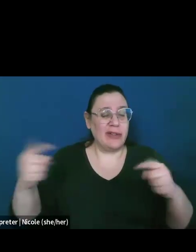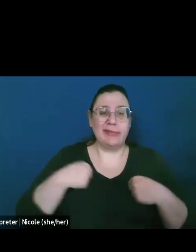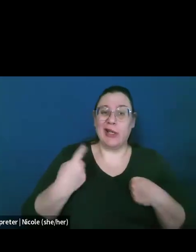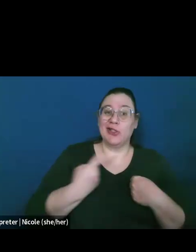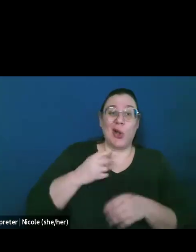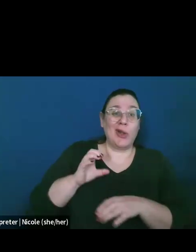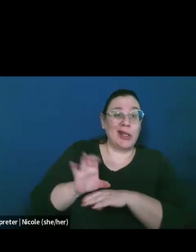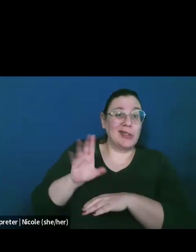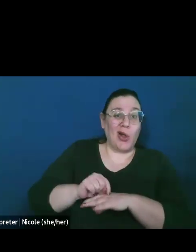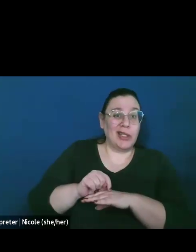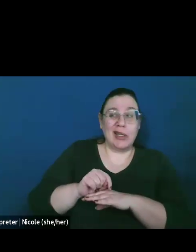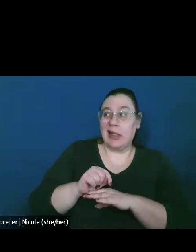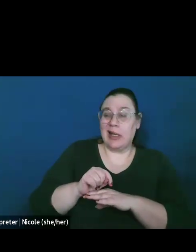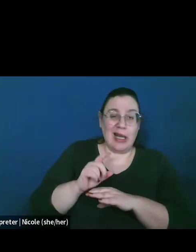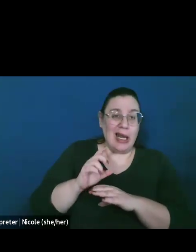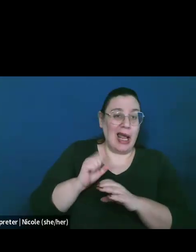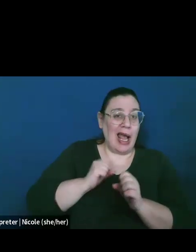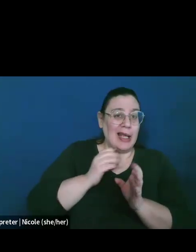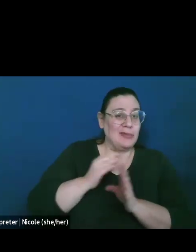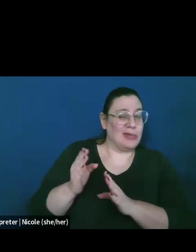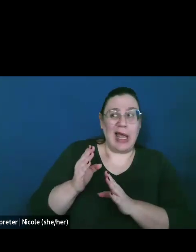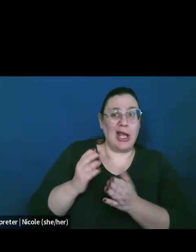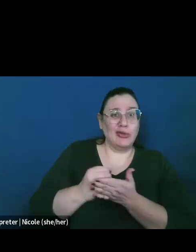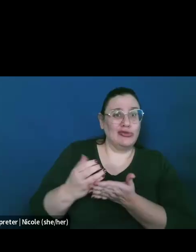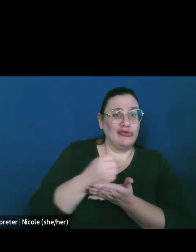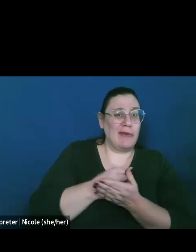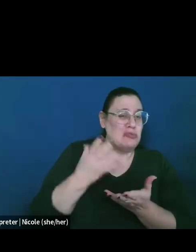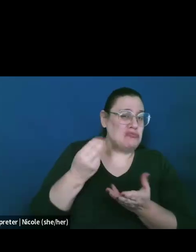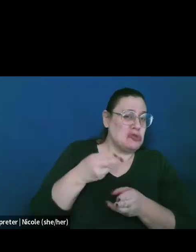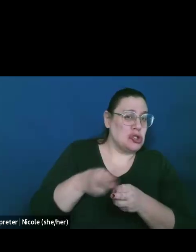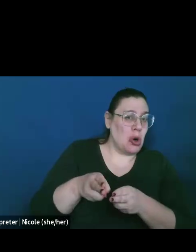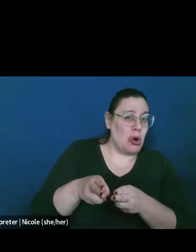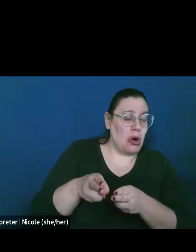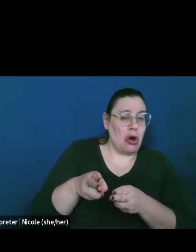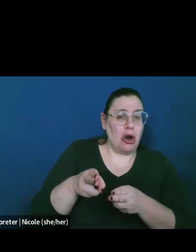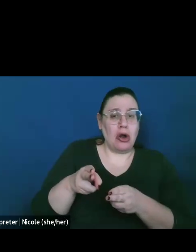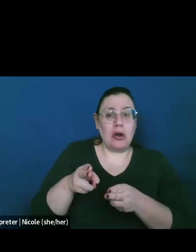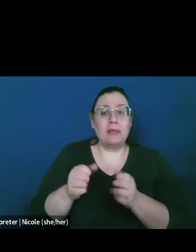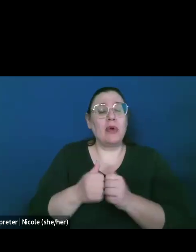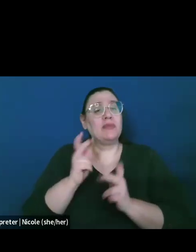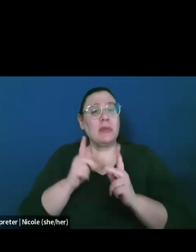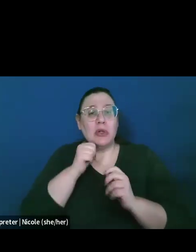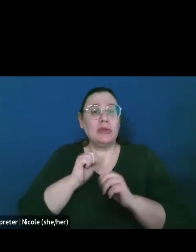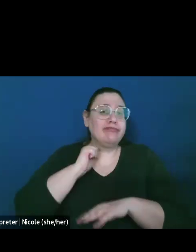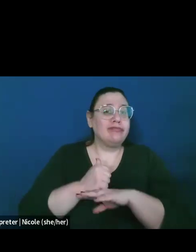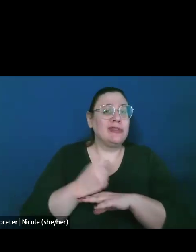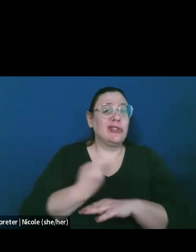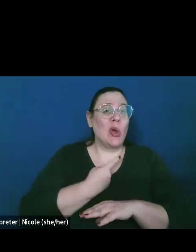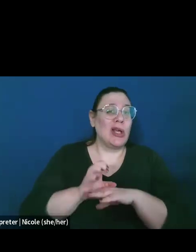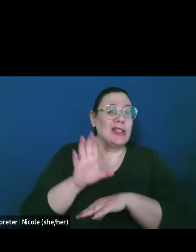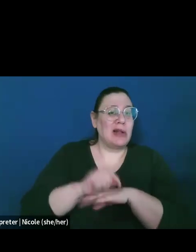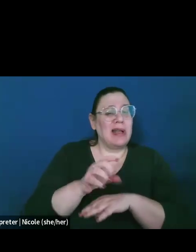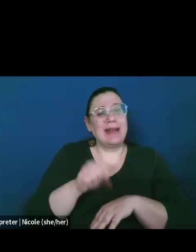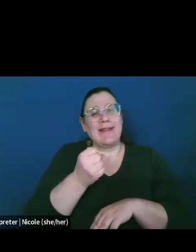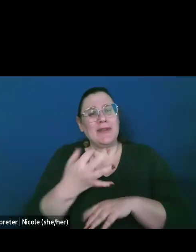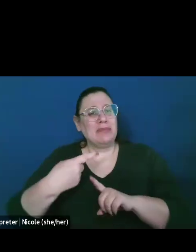I could really plan for a shorter time to start earning revenue. Most folks who start as solo consultants, they take a few months because they usually are